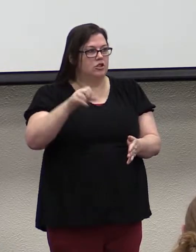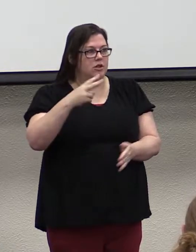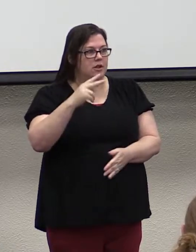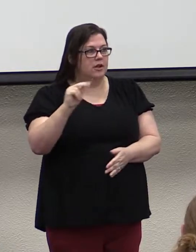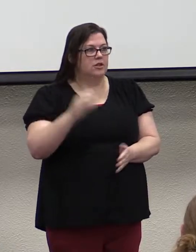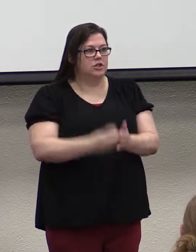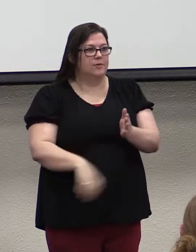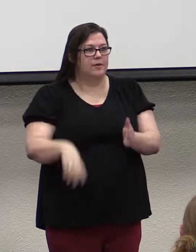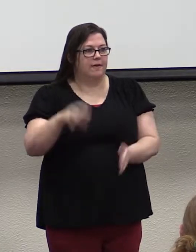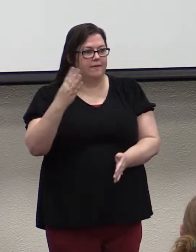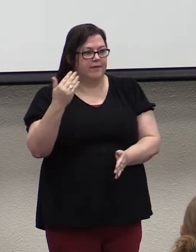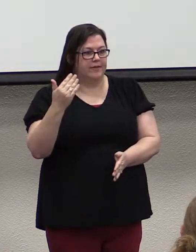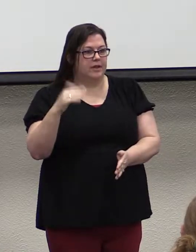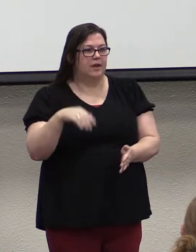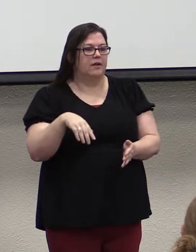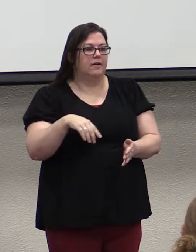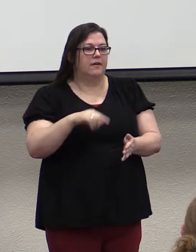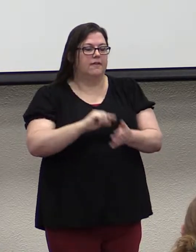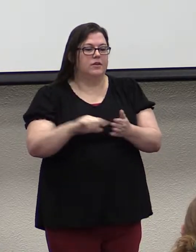through 6.